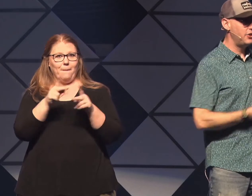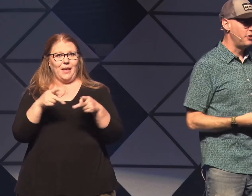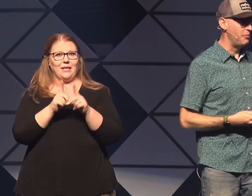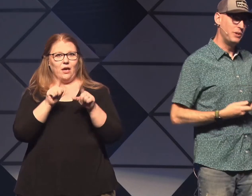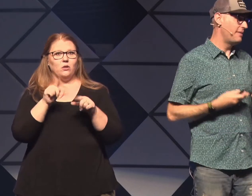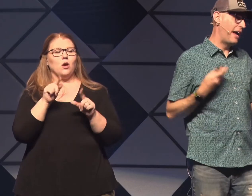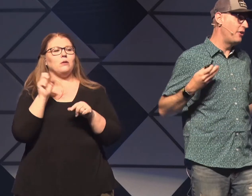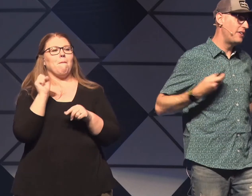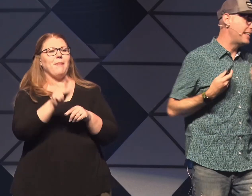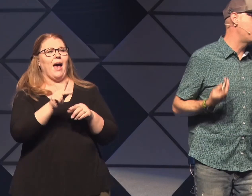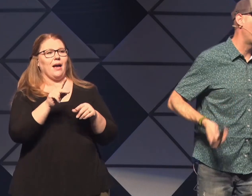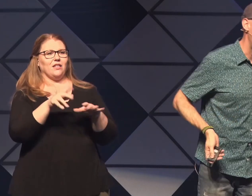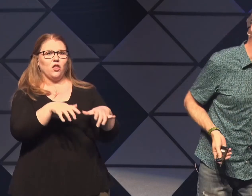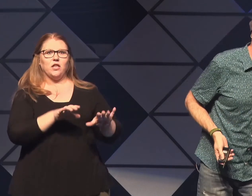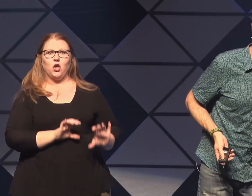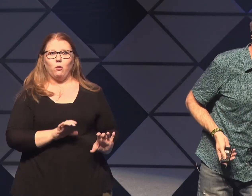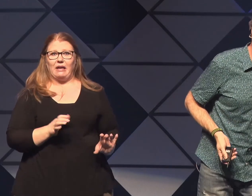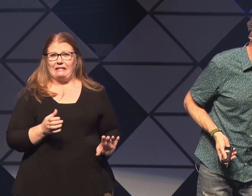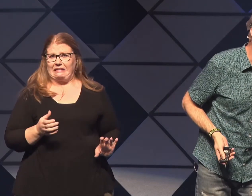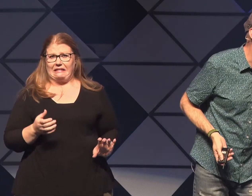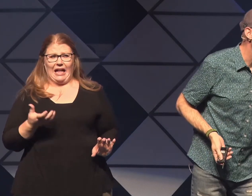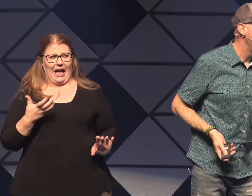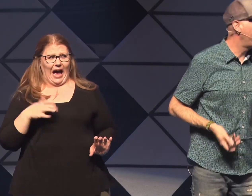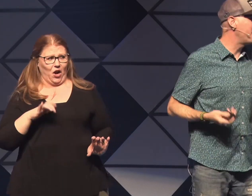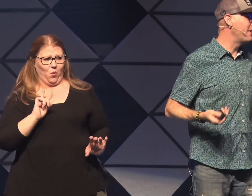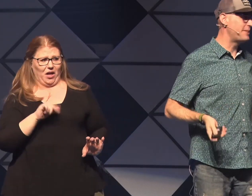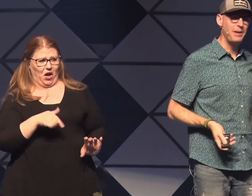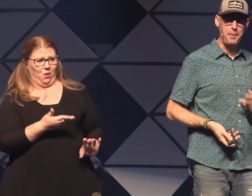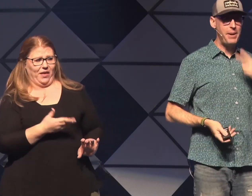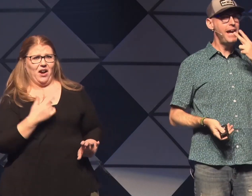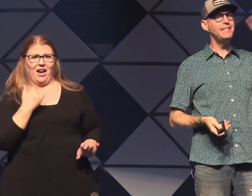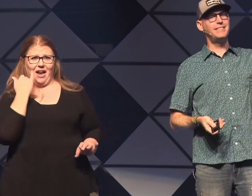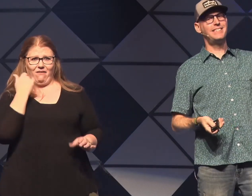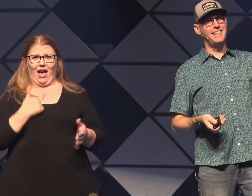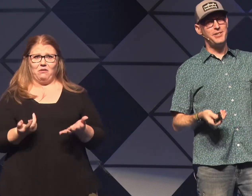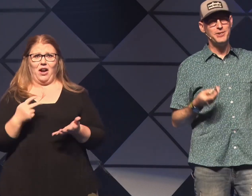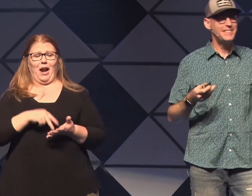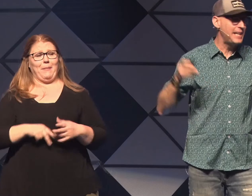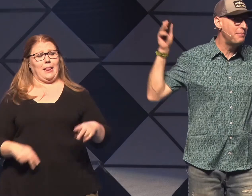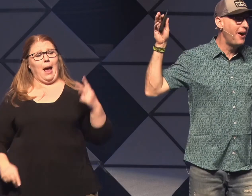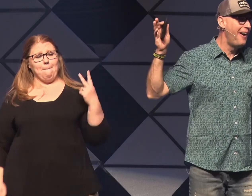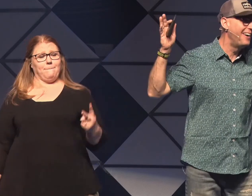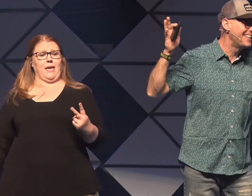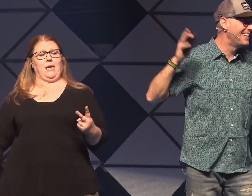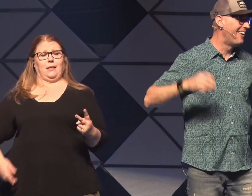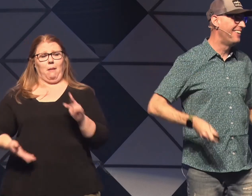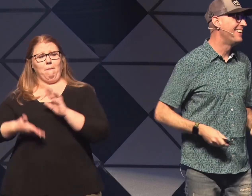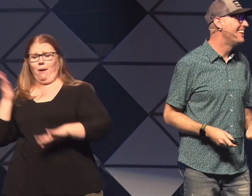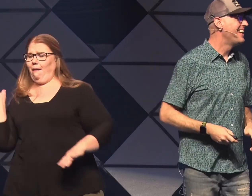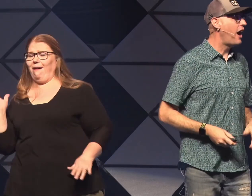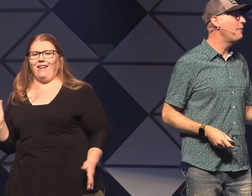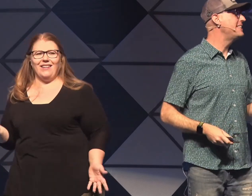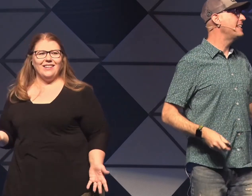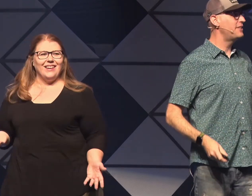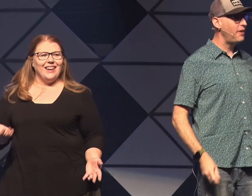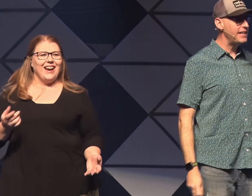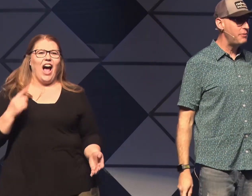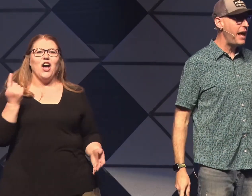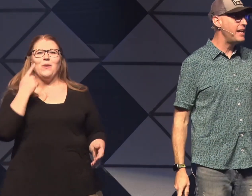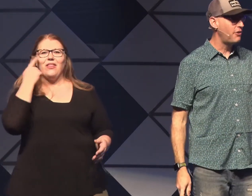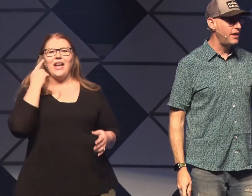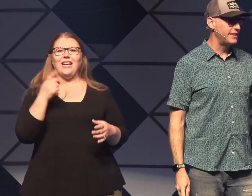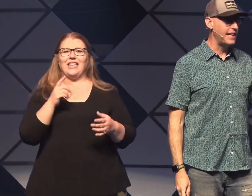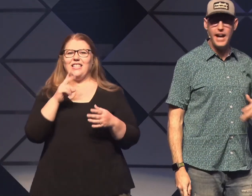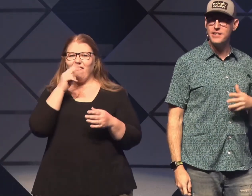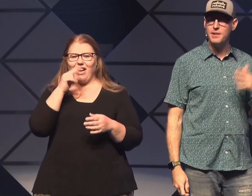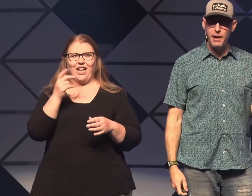back to the tomb, which I don't know that that's where I would go, right? If I'd been resurrected, I'd be like, peace, deuces, I'm gone, you know? I always think it's funny that we